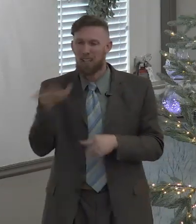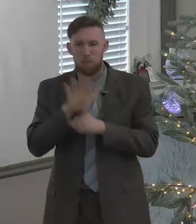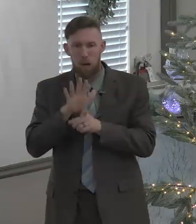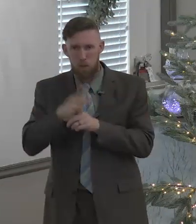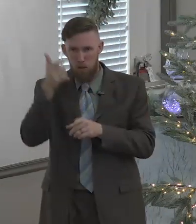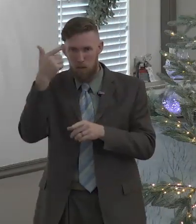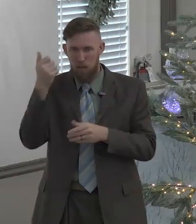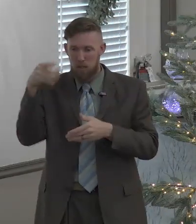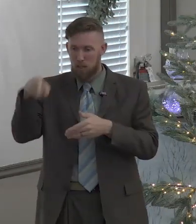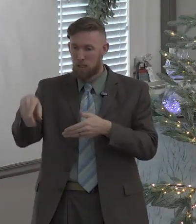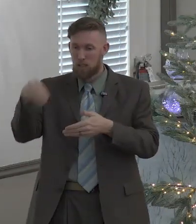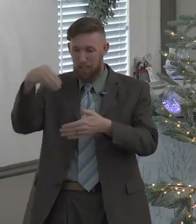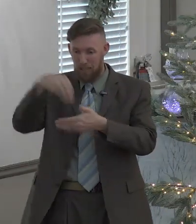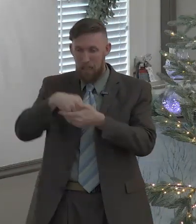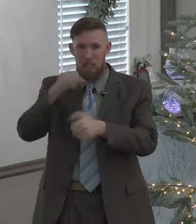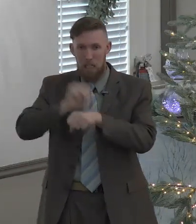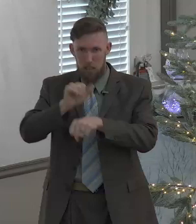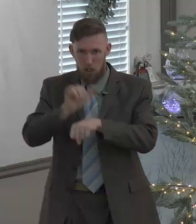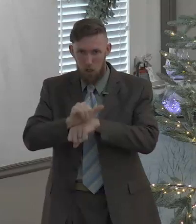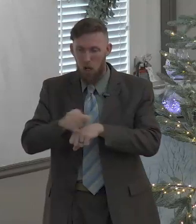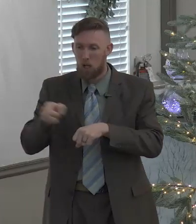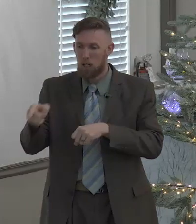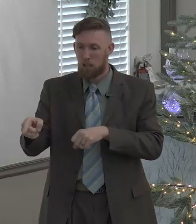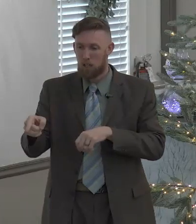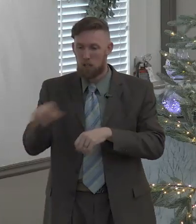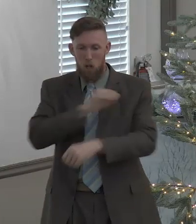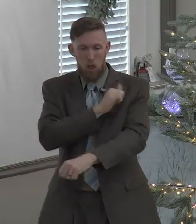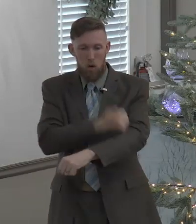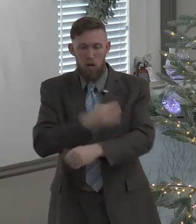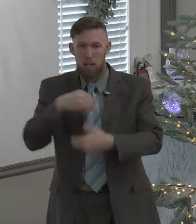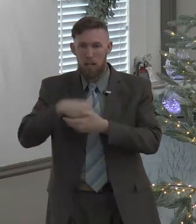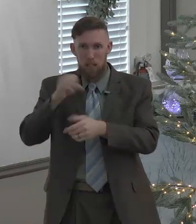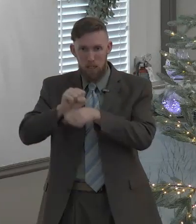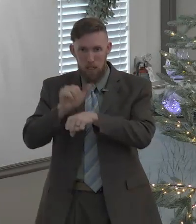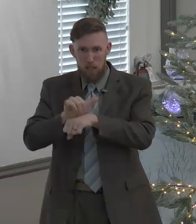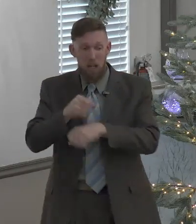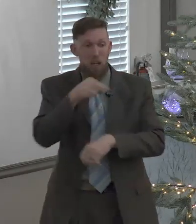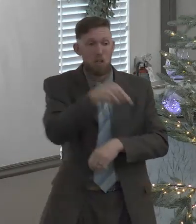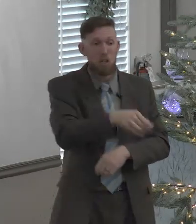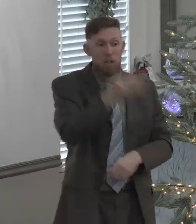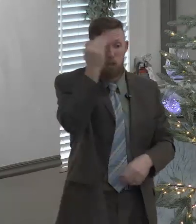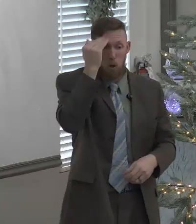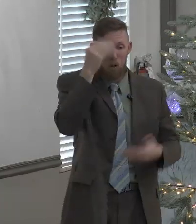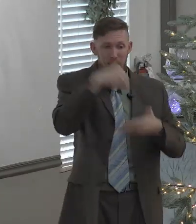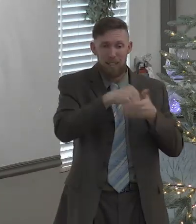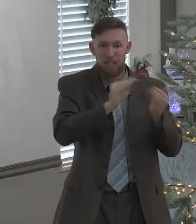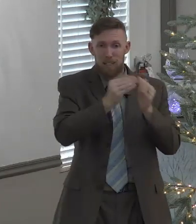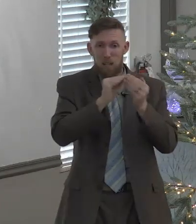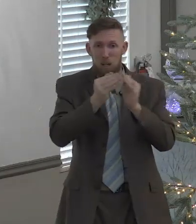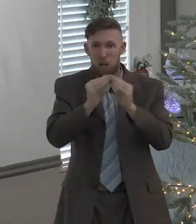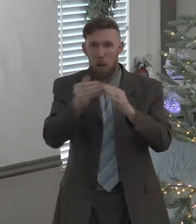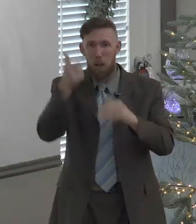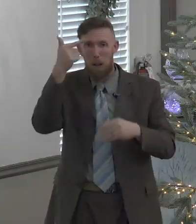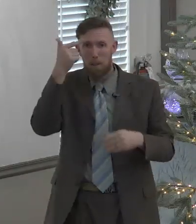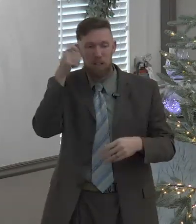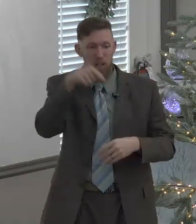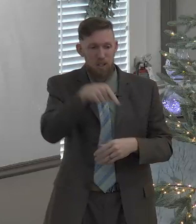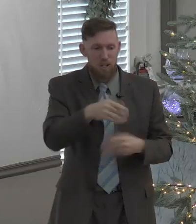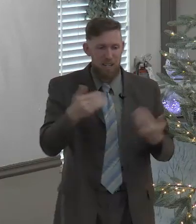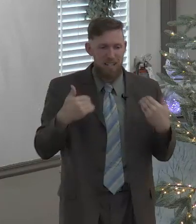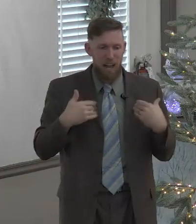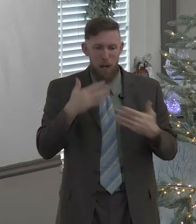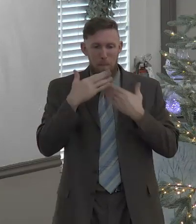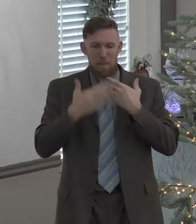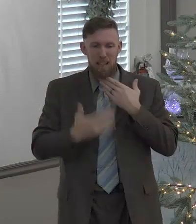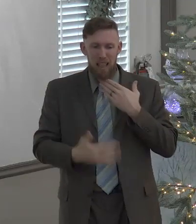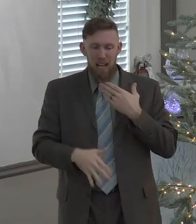This woman. And here's why. Jairus is well known for his great position in the synagogue.